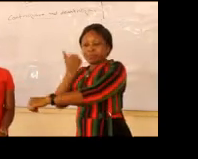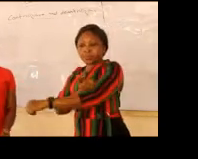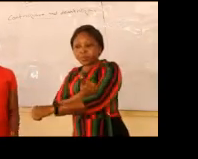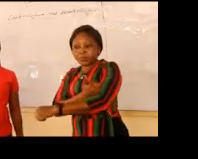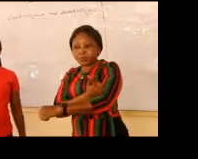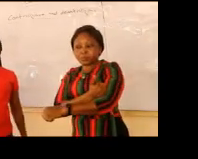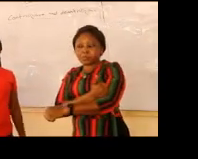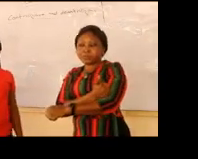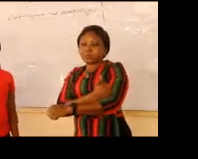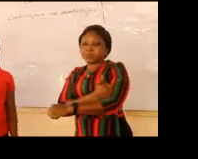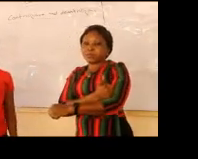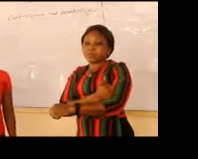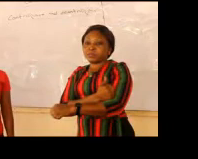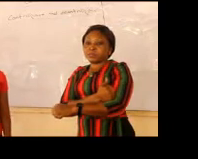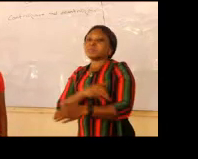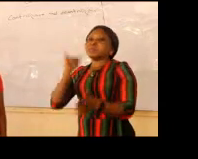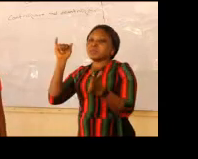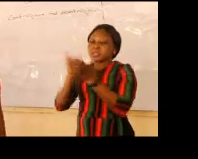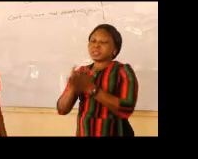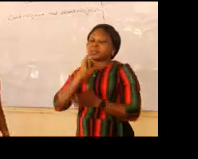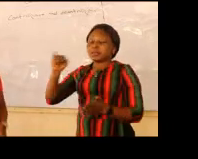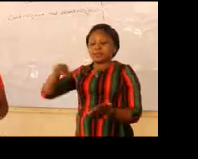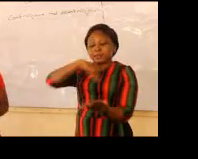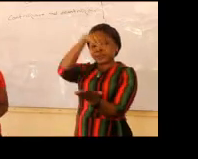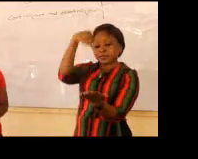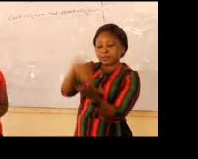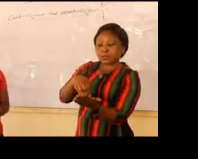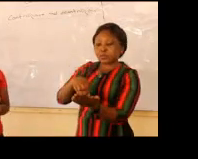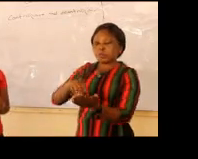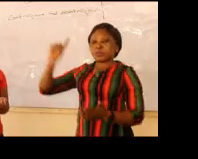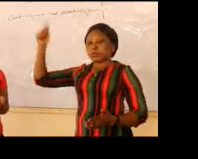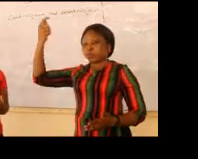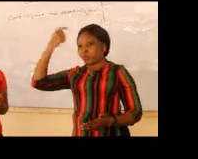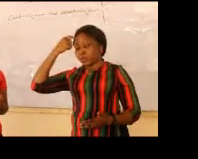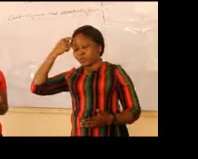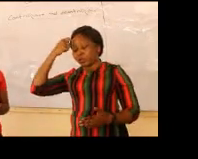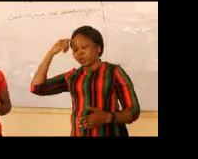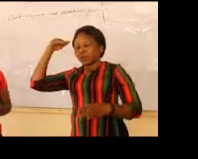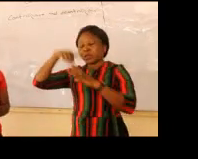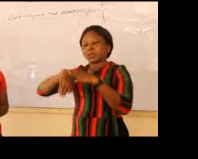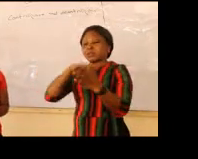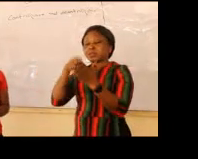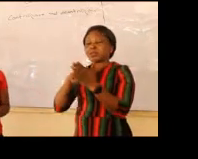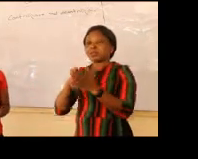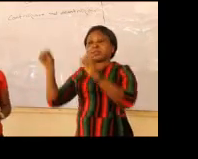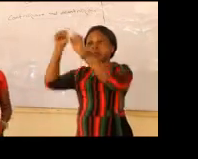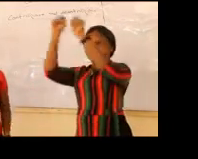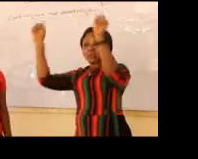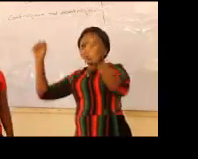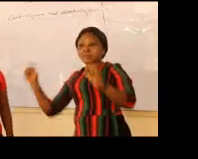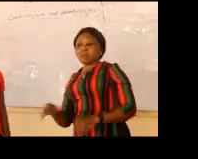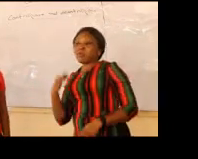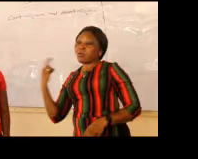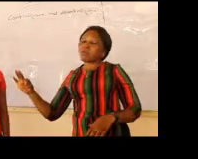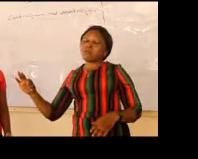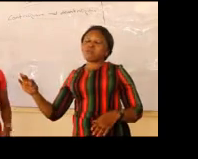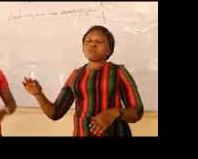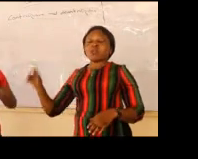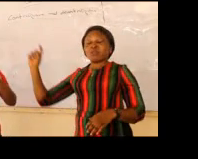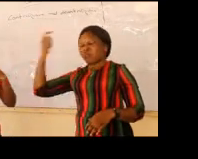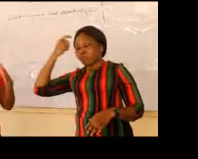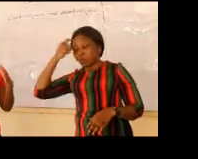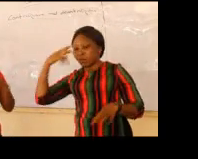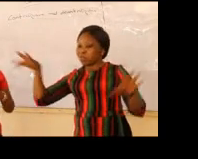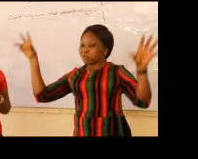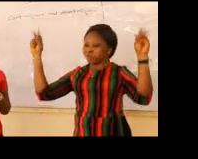preferably the central government. Now, in this system of government, there is nothing like